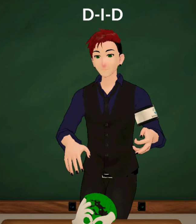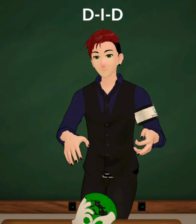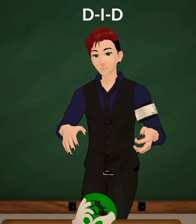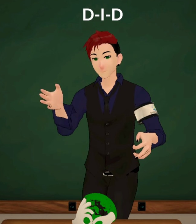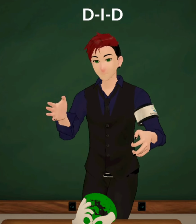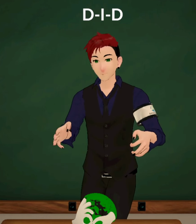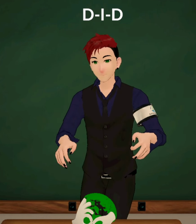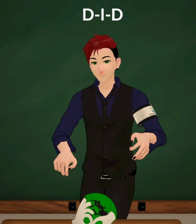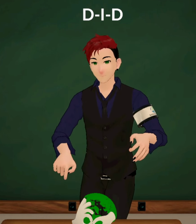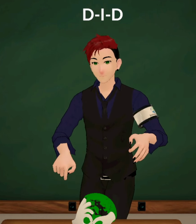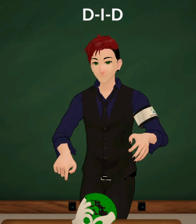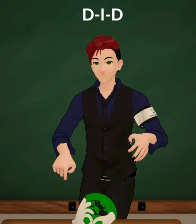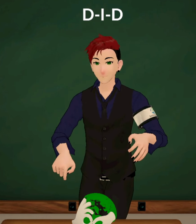Okay.